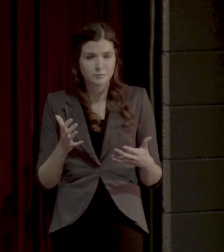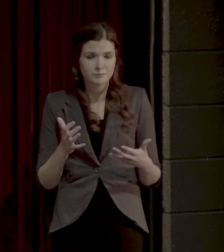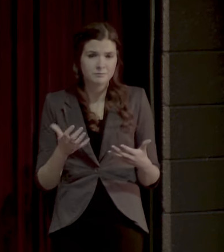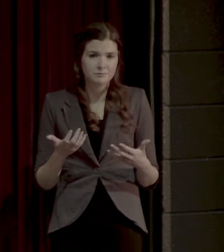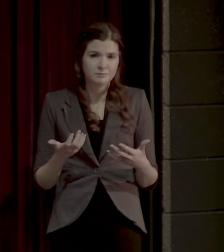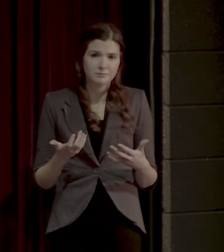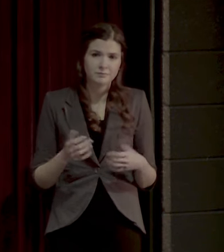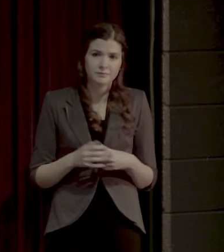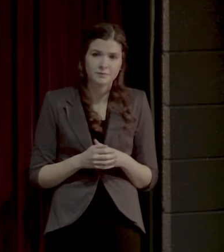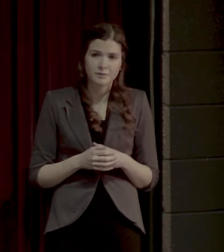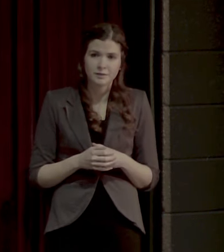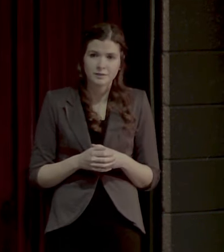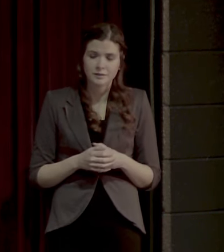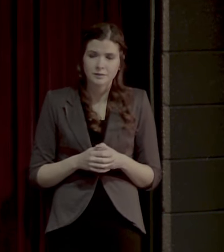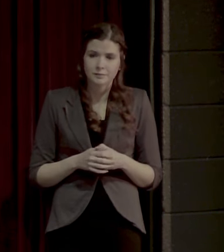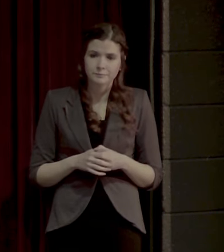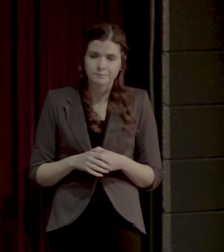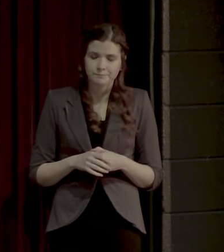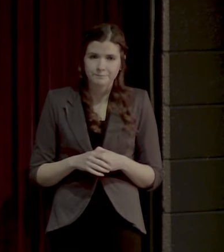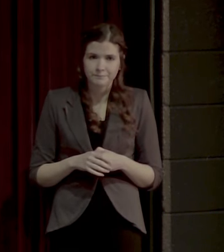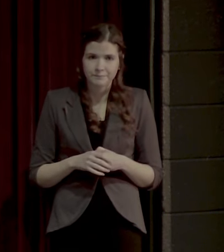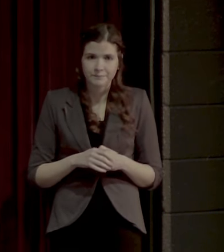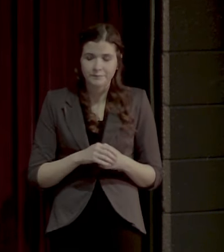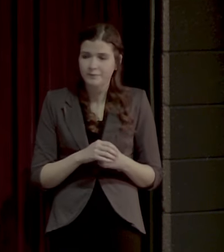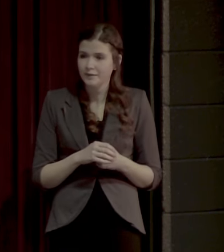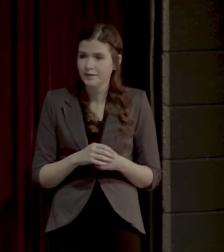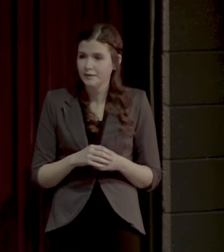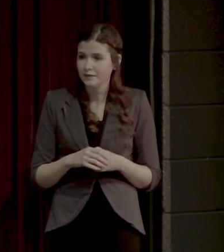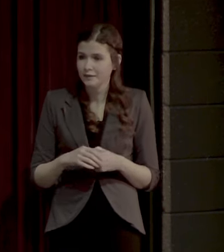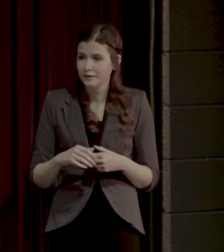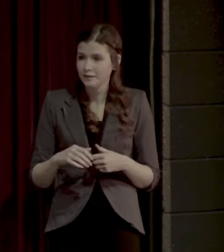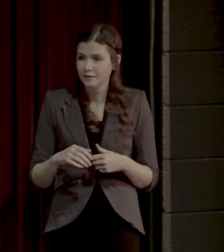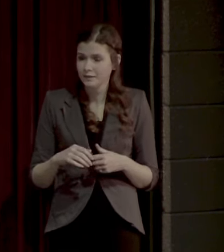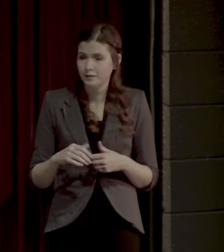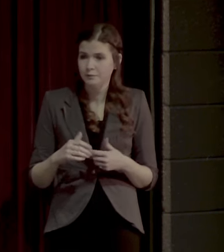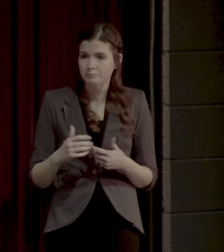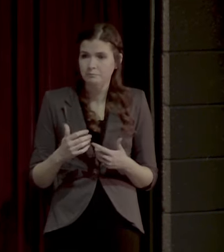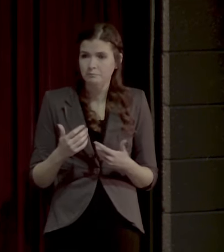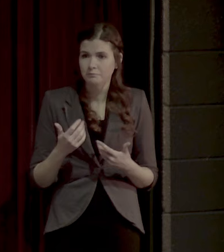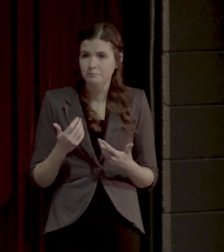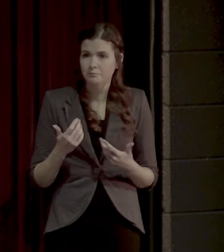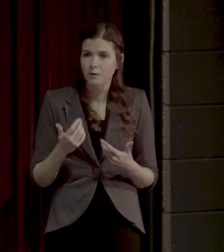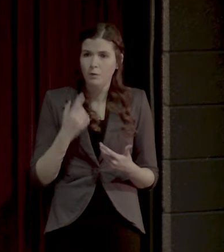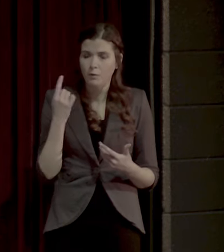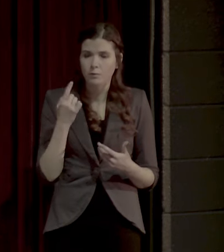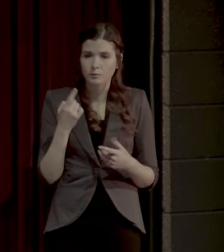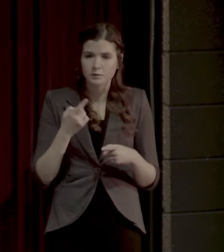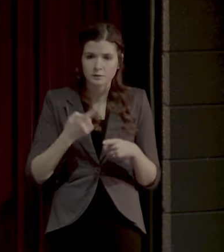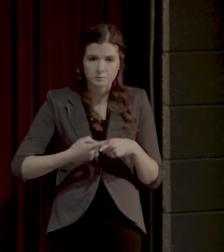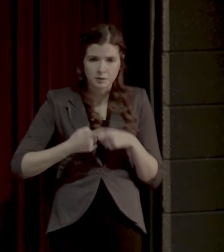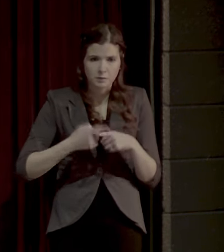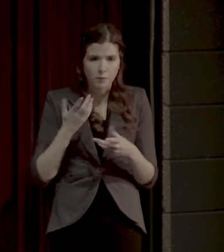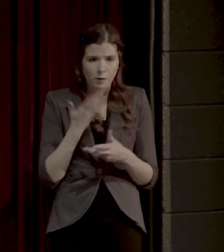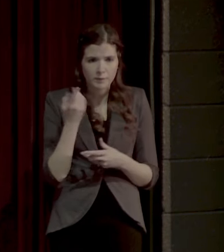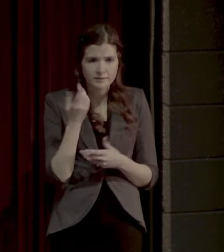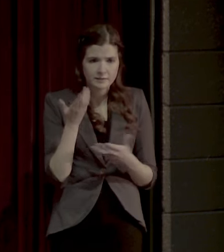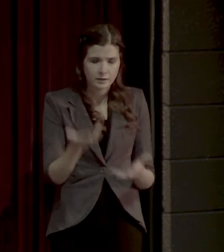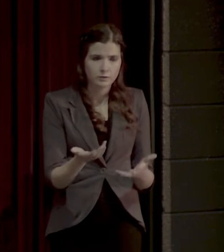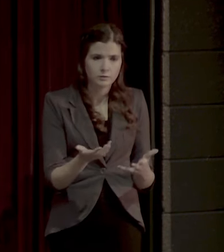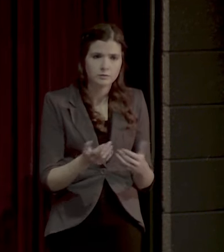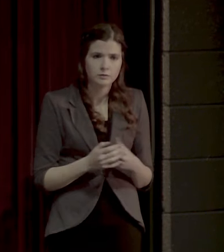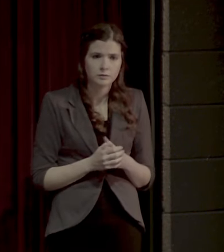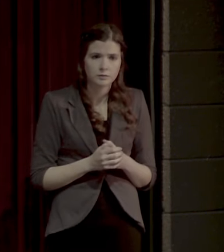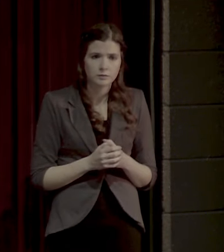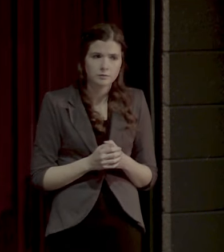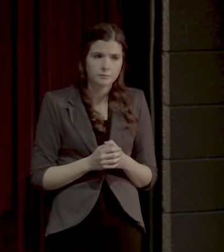tree branches might break. But a rock doesn't. It stays where you left it, ready